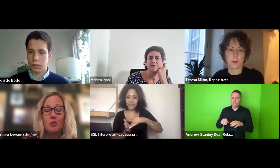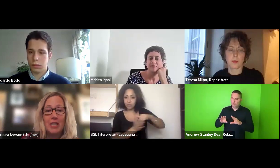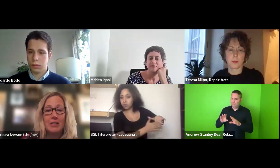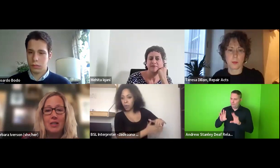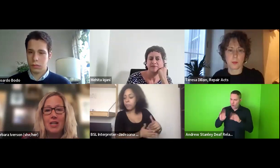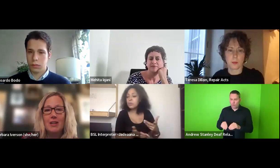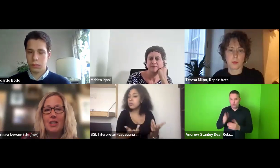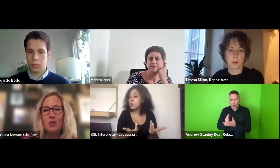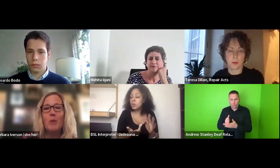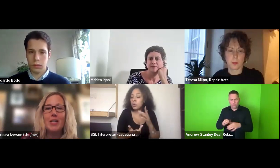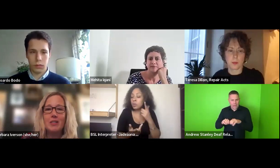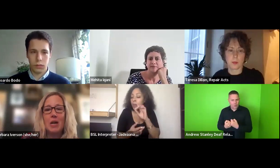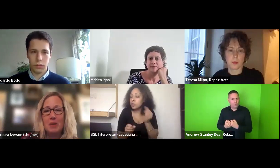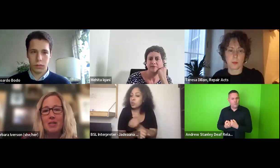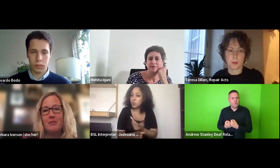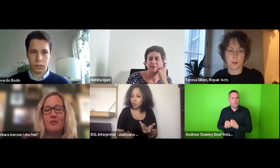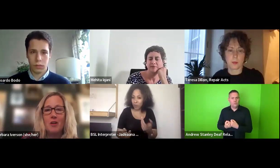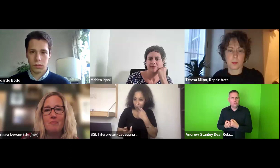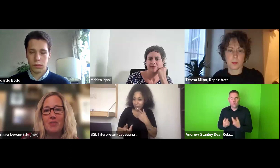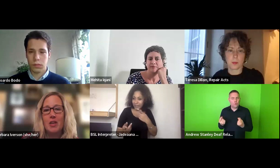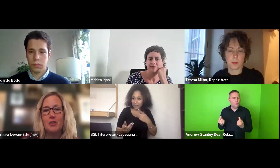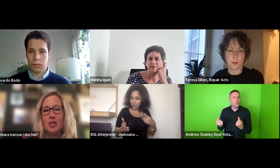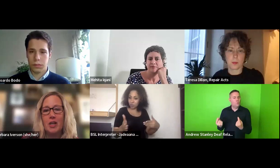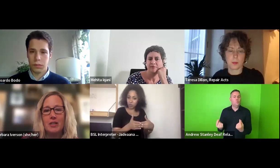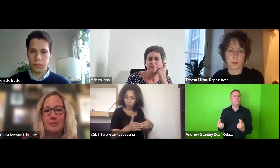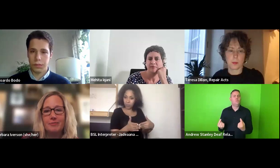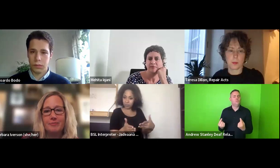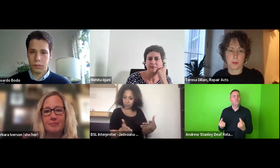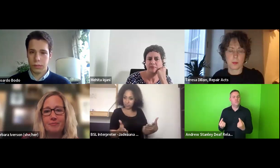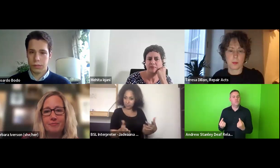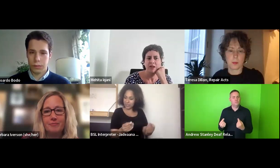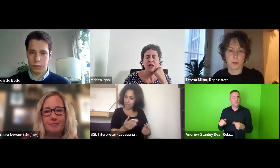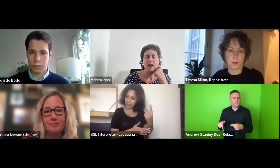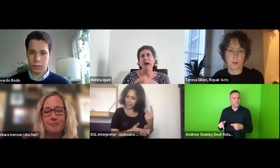to do it? Is there a way to stop it from the other side?